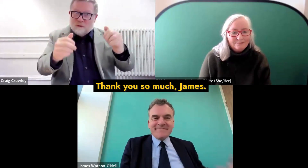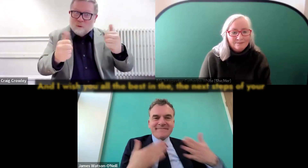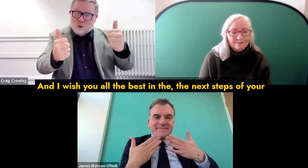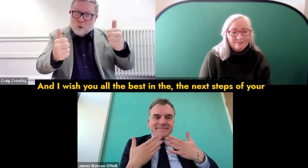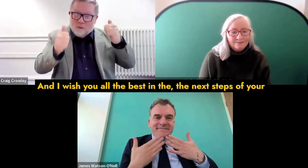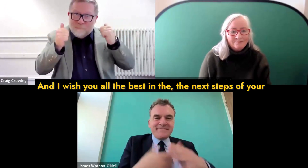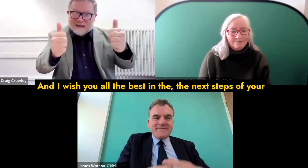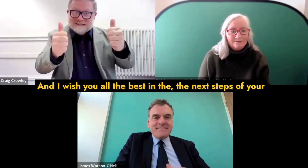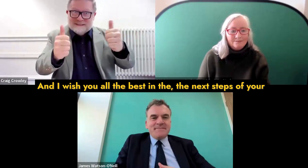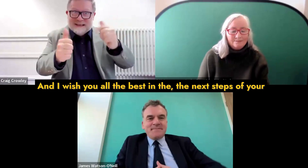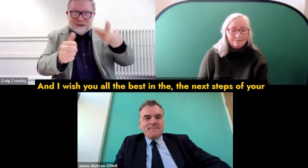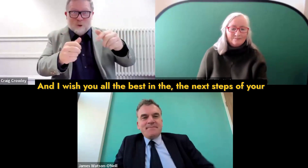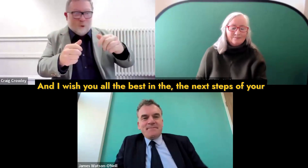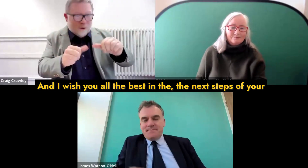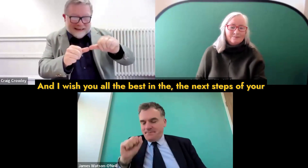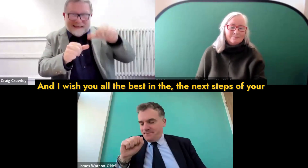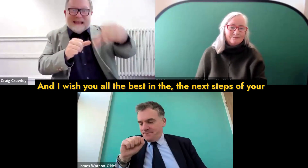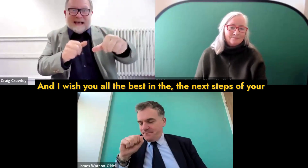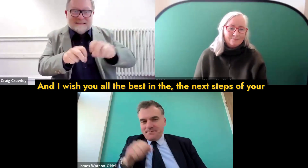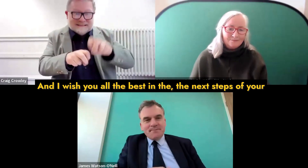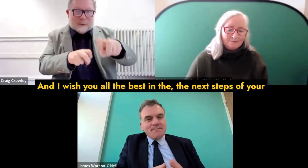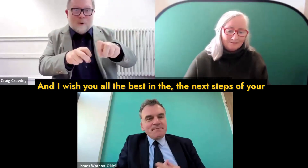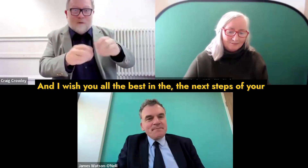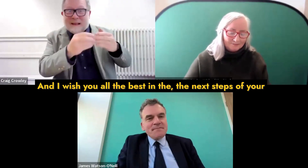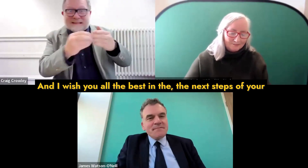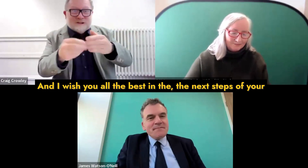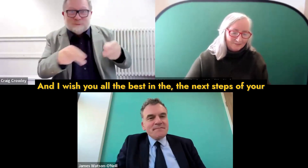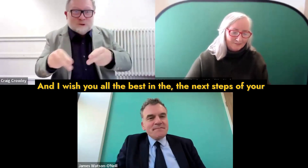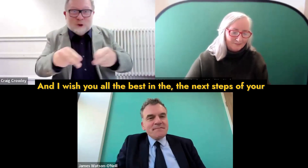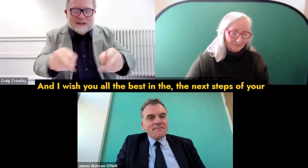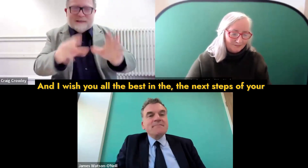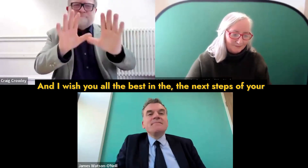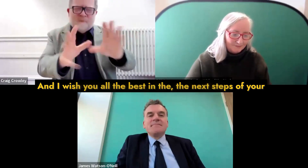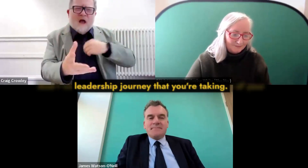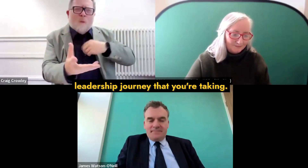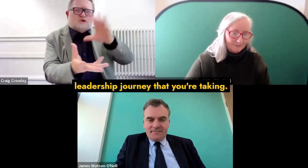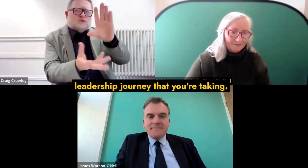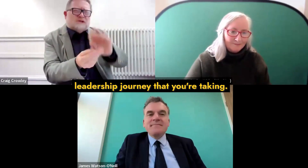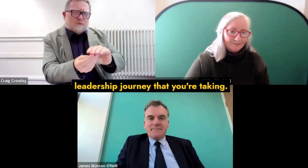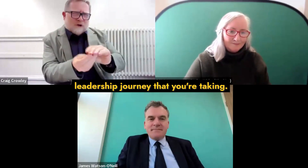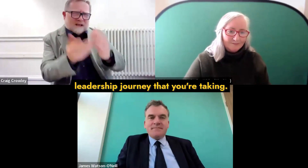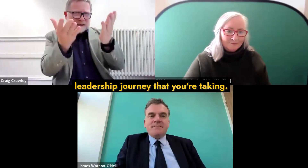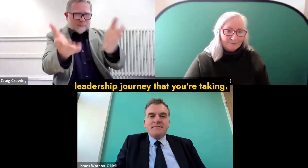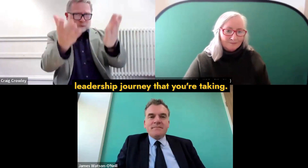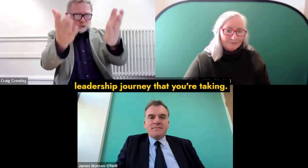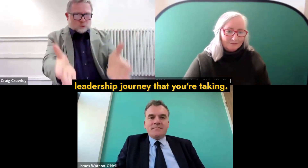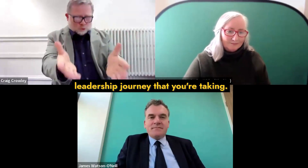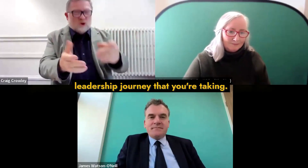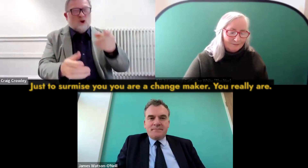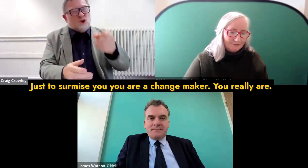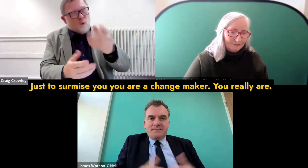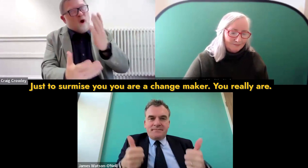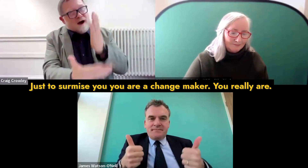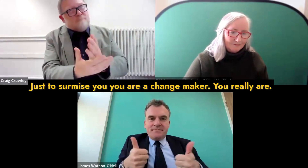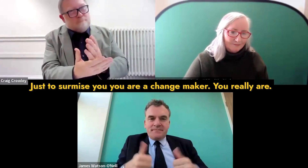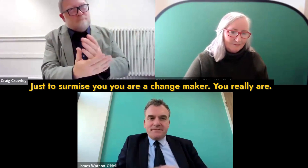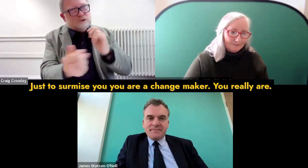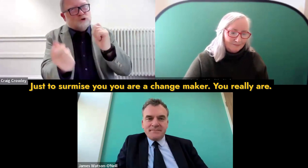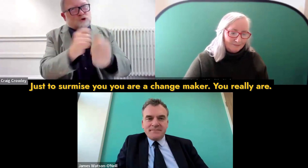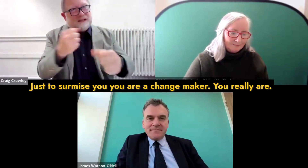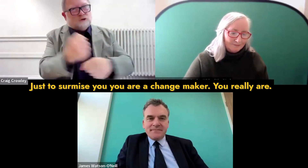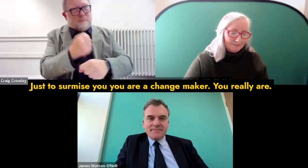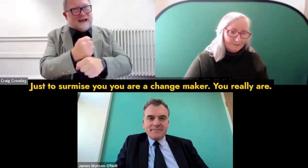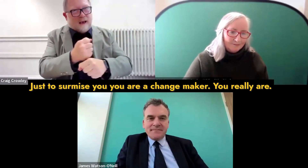James. And I wish you all the best in the next steps of your leadership journey that you're taking. So just